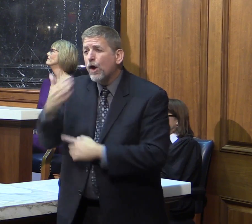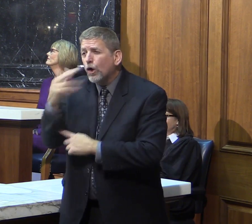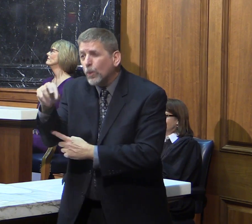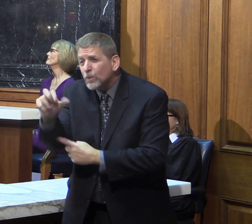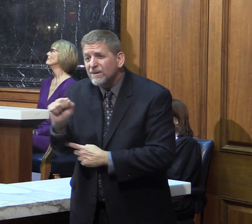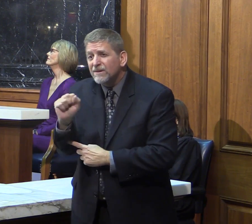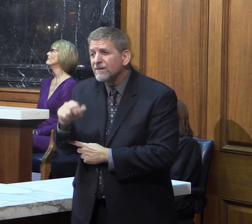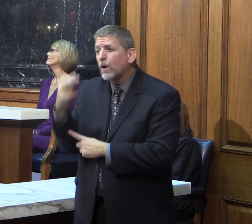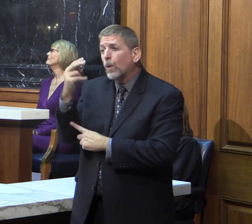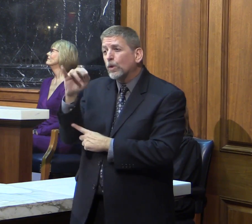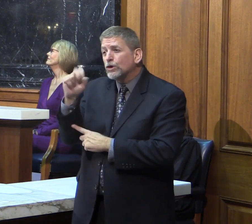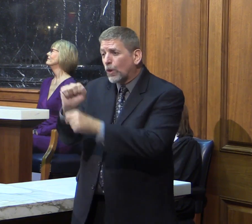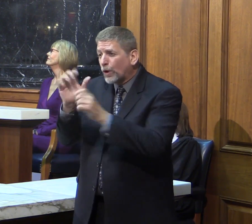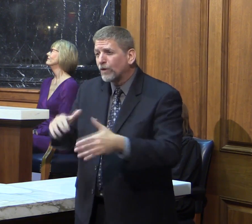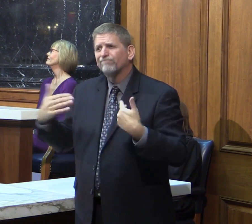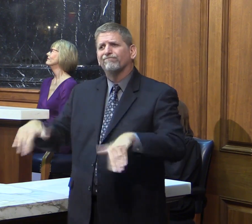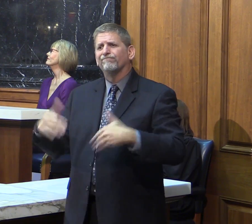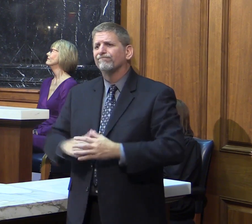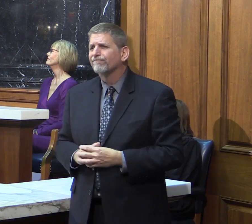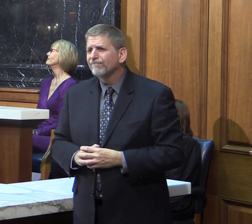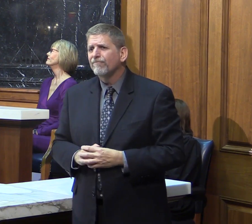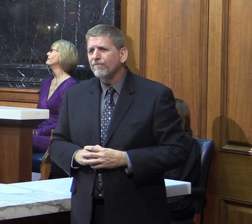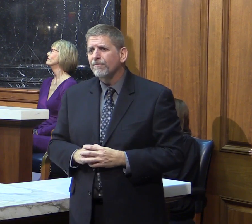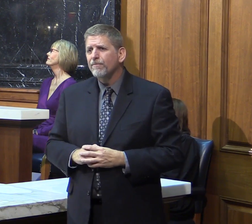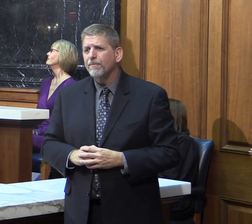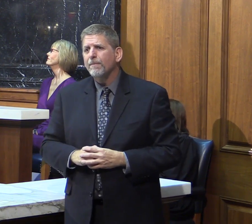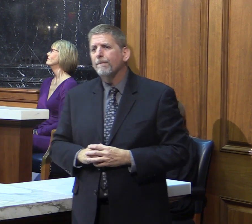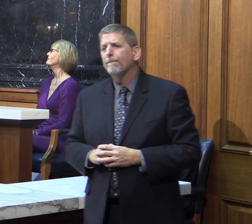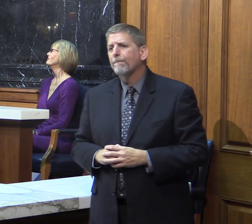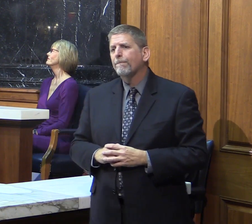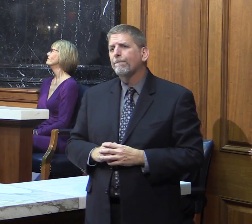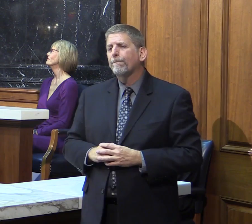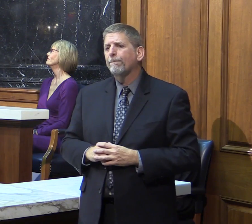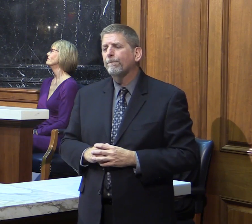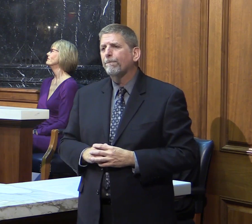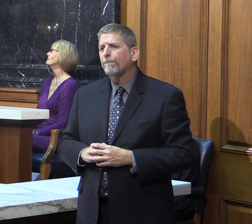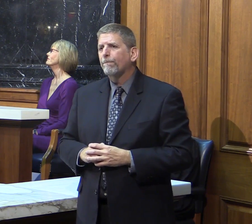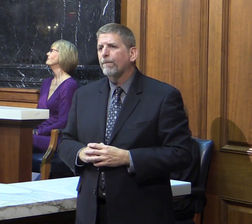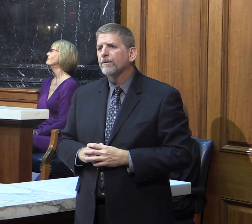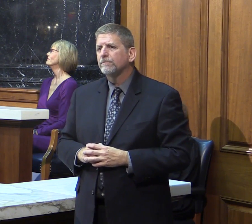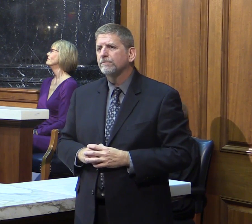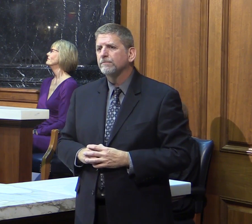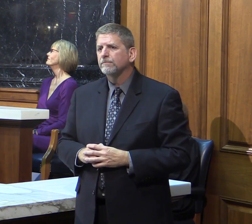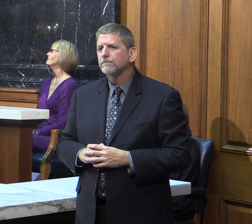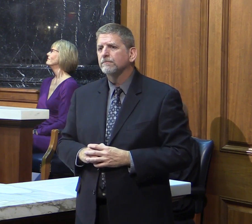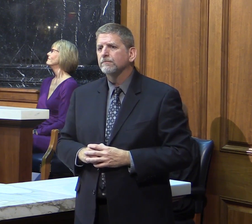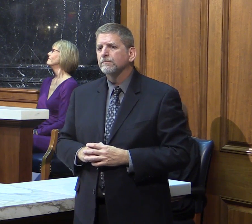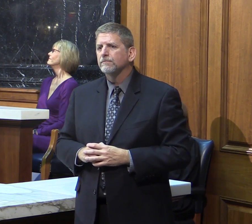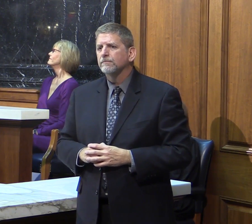to paraphrase Apollo Mission Director Gene Kranz, complacency is not an